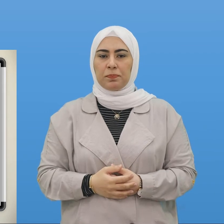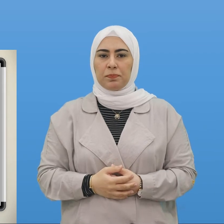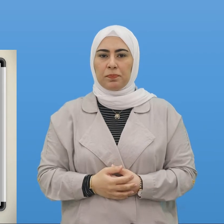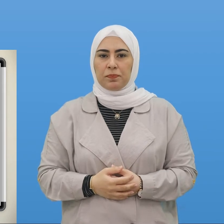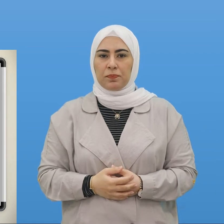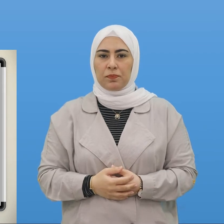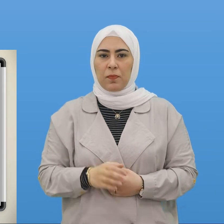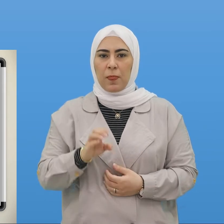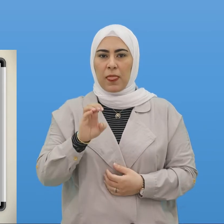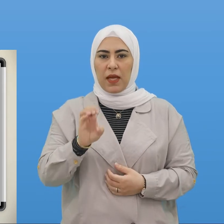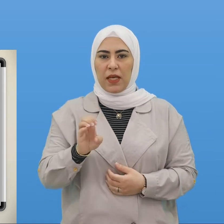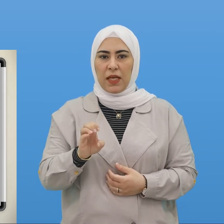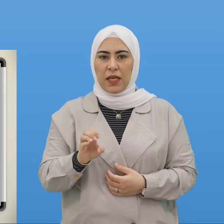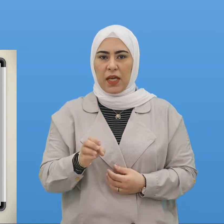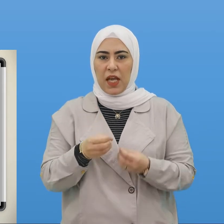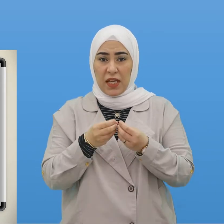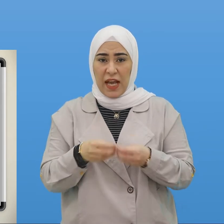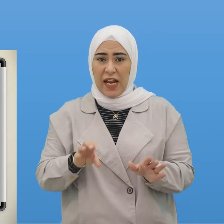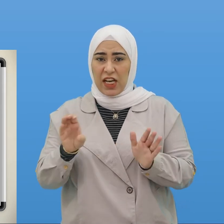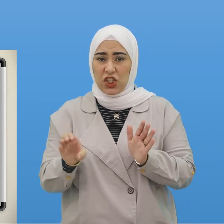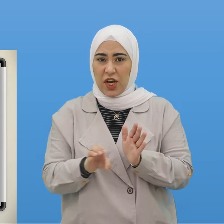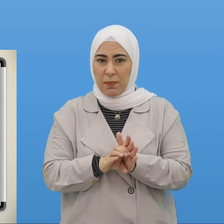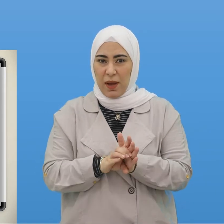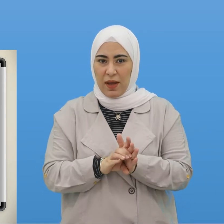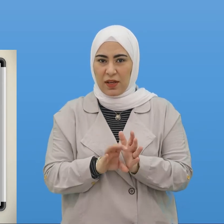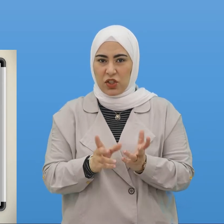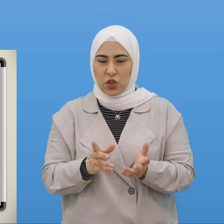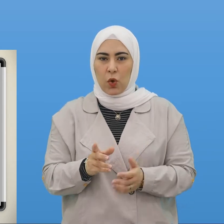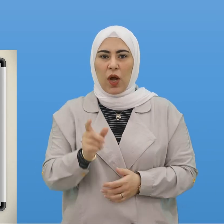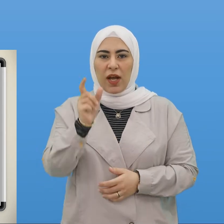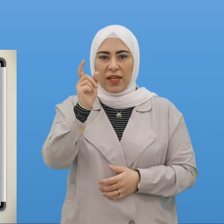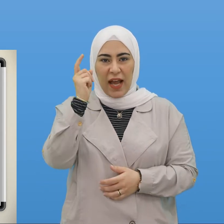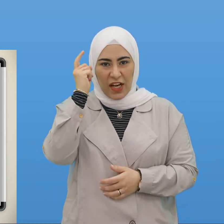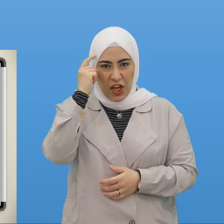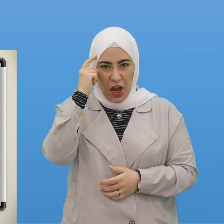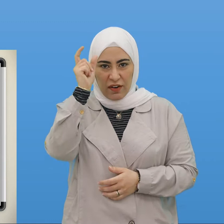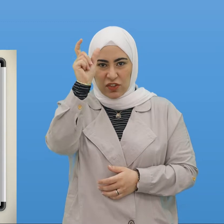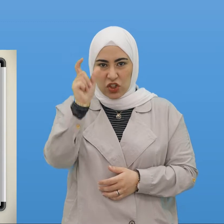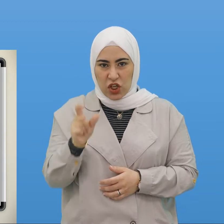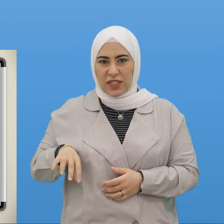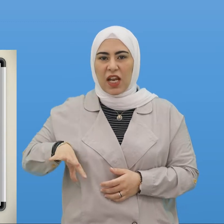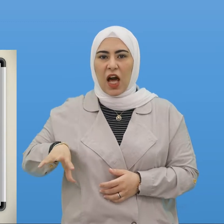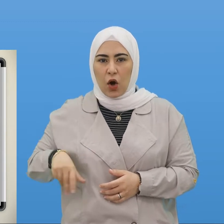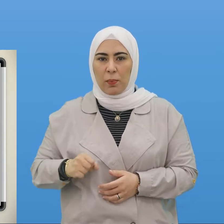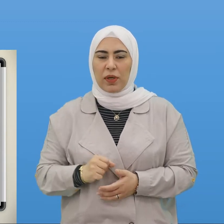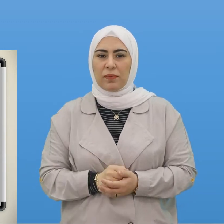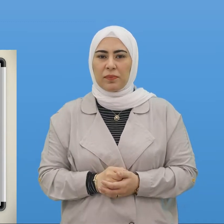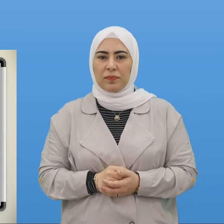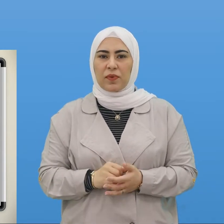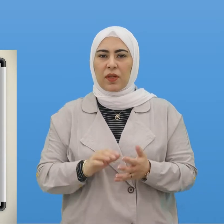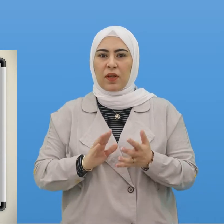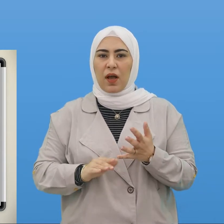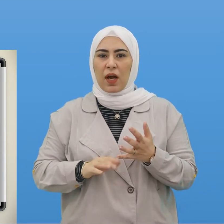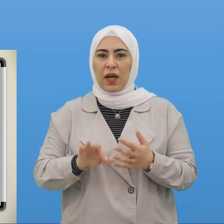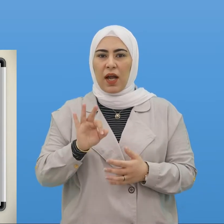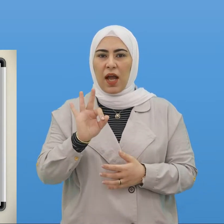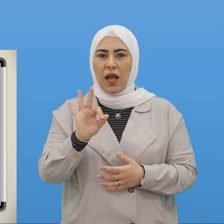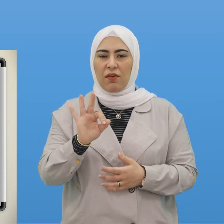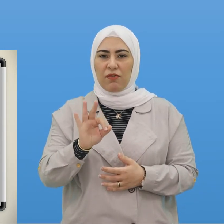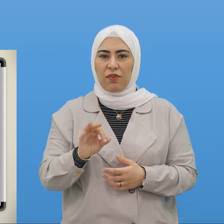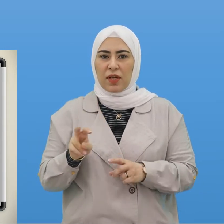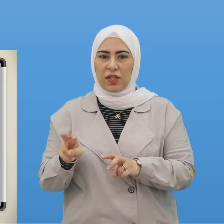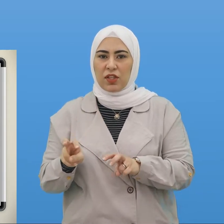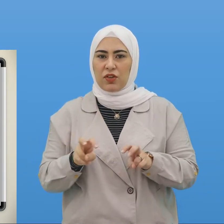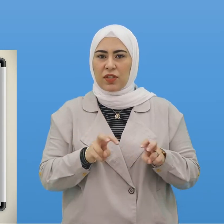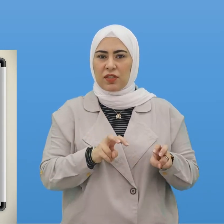court. E, solve a crime, means to discover who commits a crime. And F,